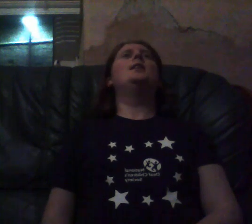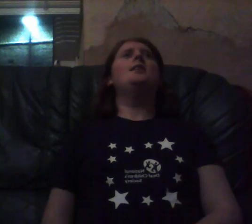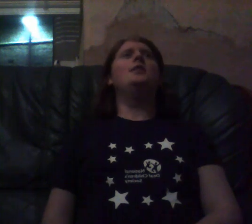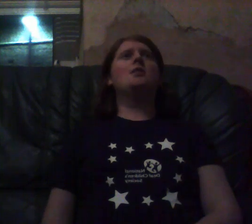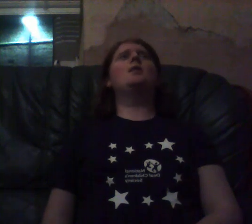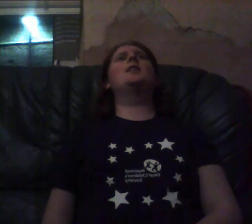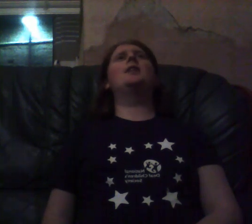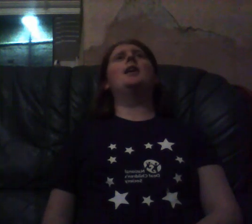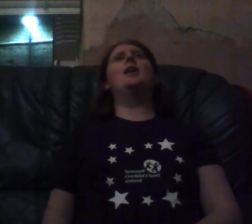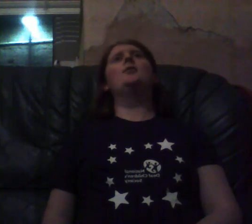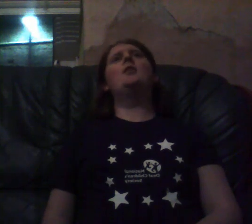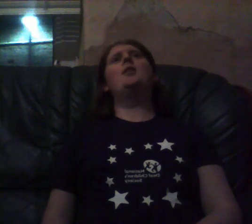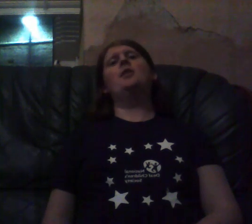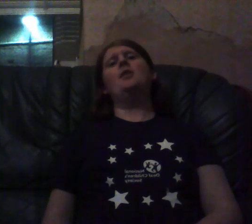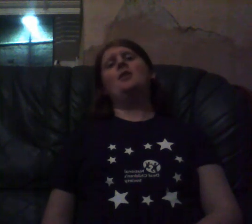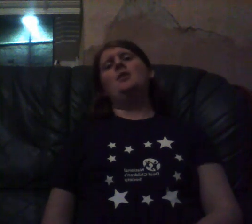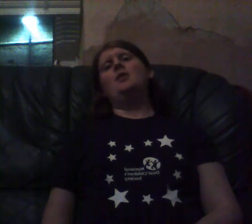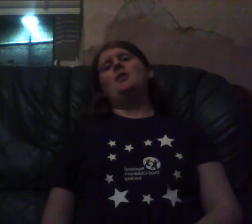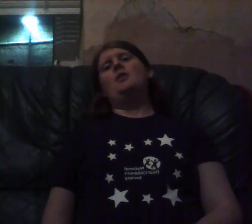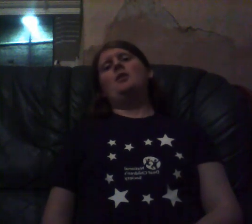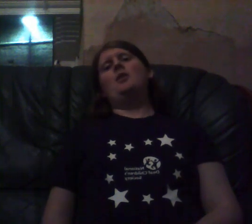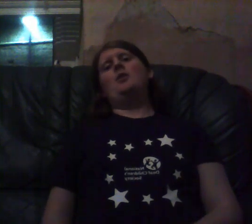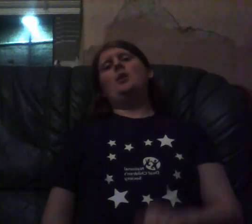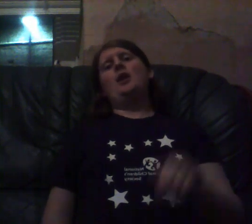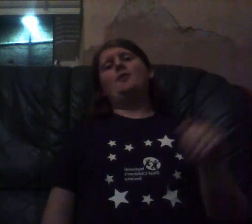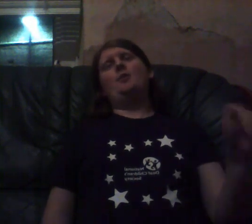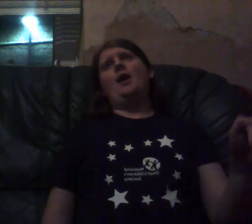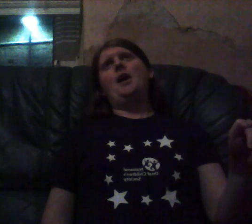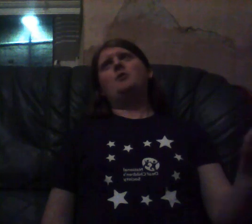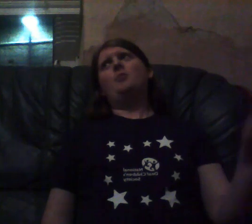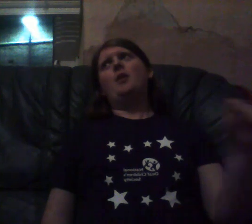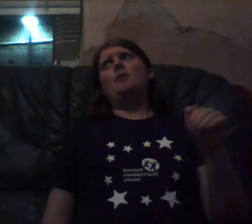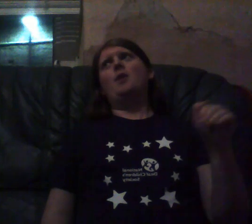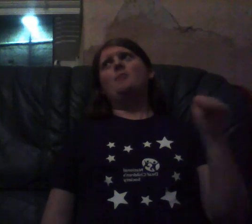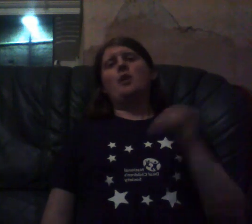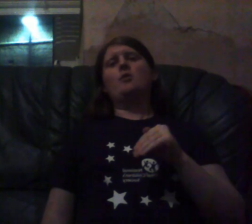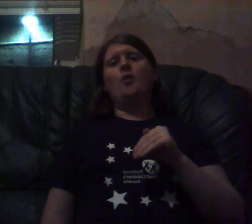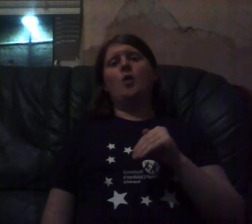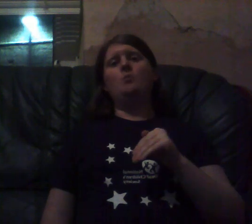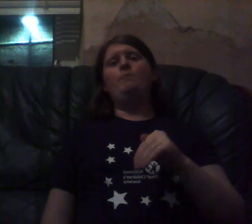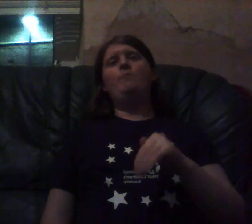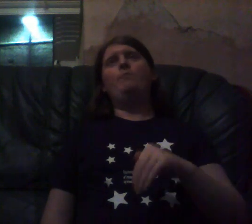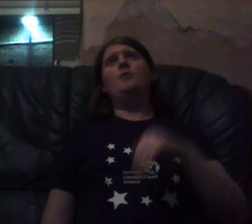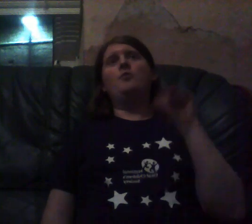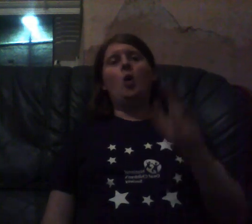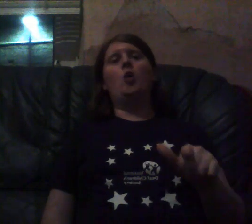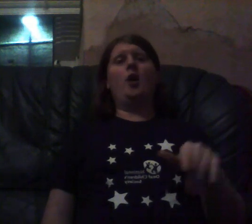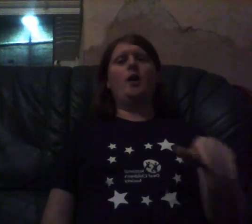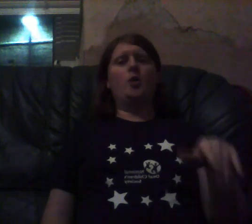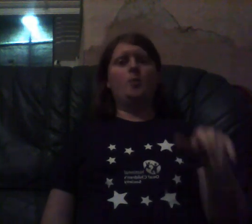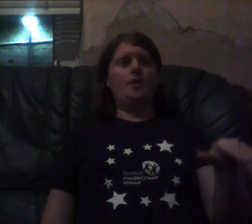This is what I get. I forgot that I have to plug in my microphone before I open the camera